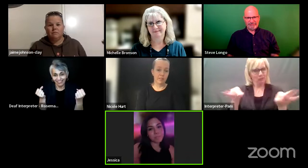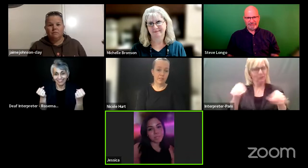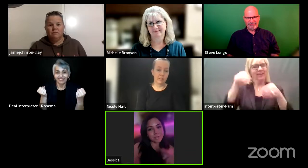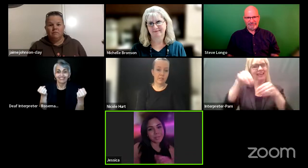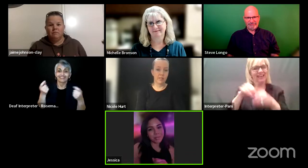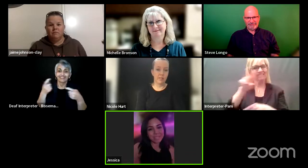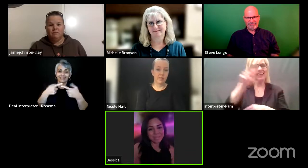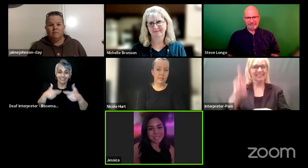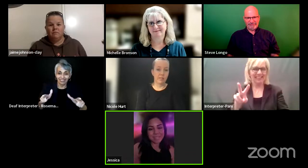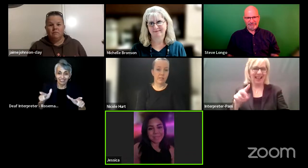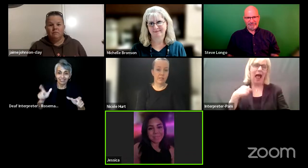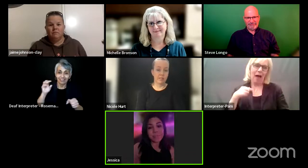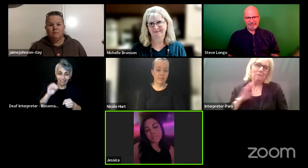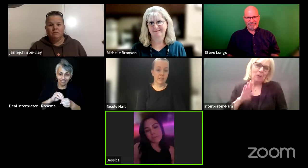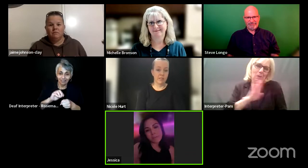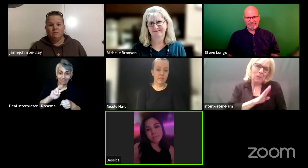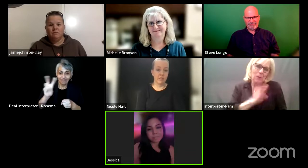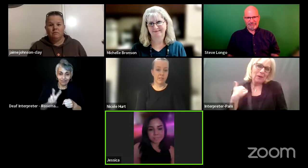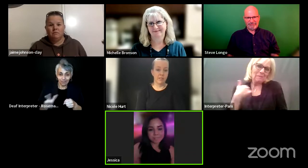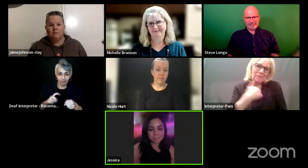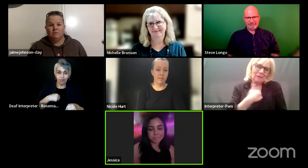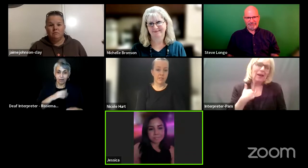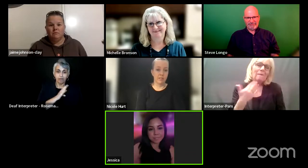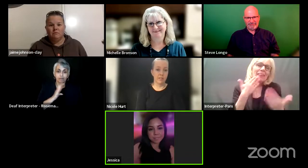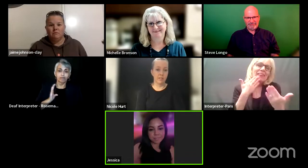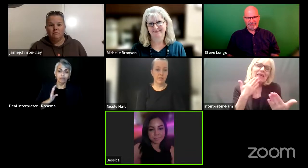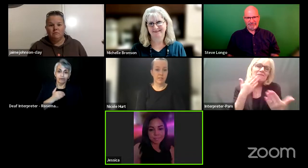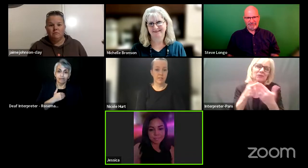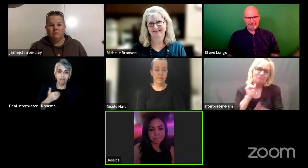And I'm a board member too, of course, and I'm thankful to be here.